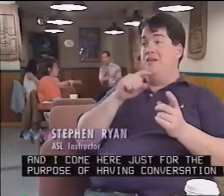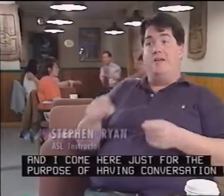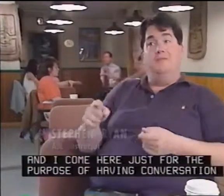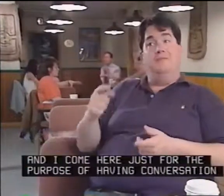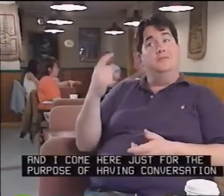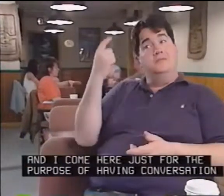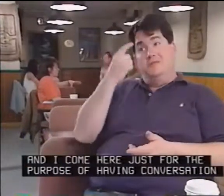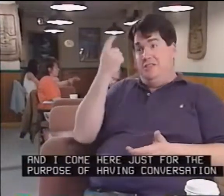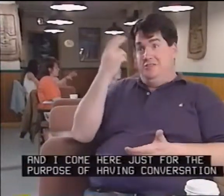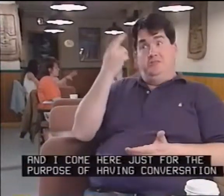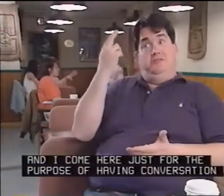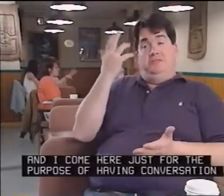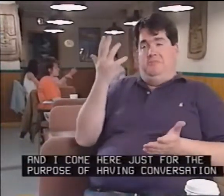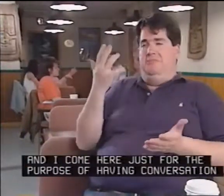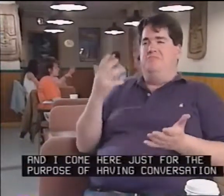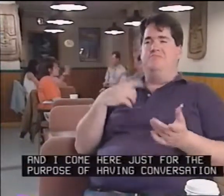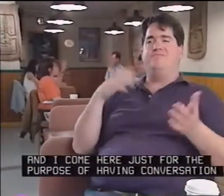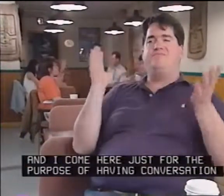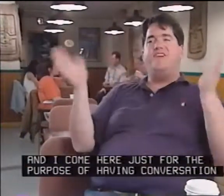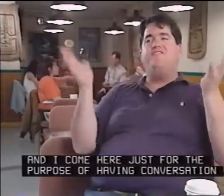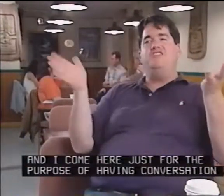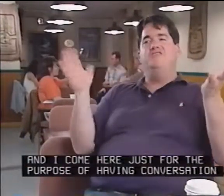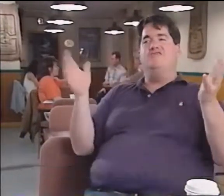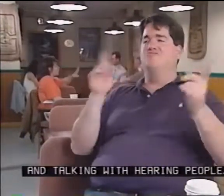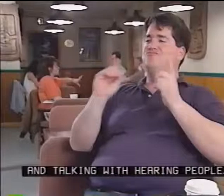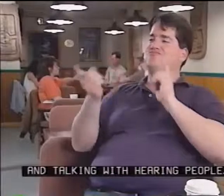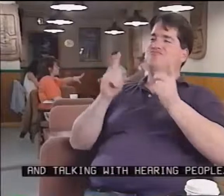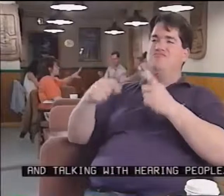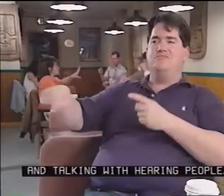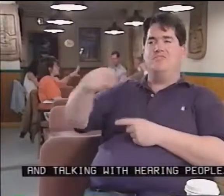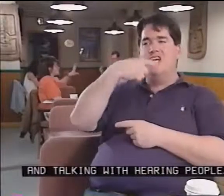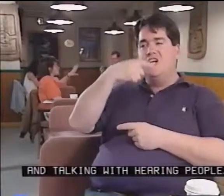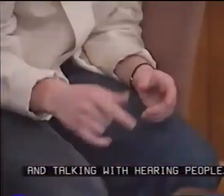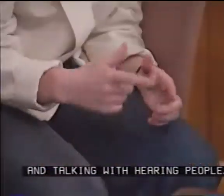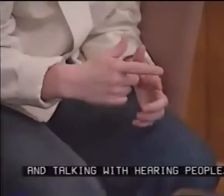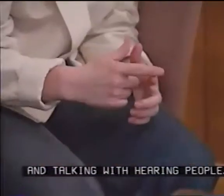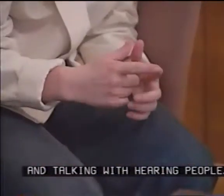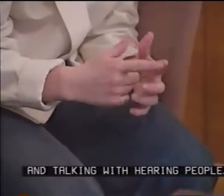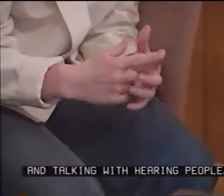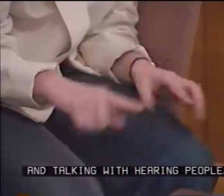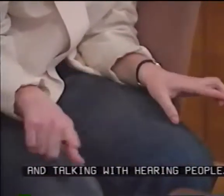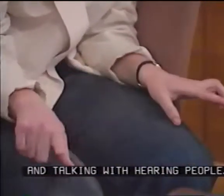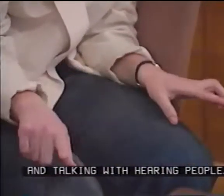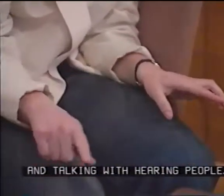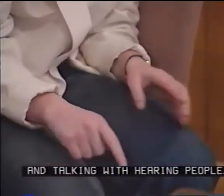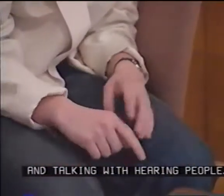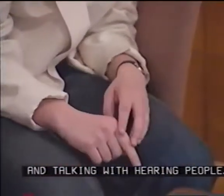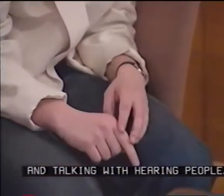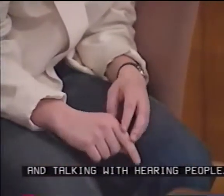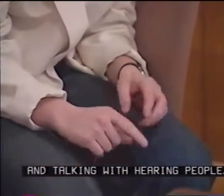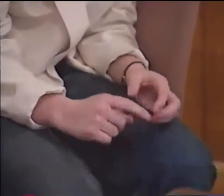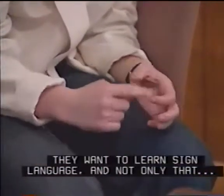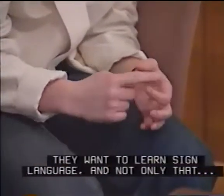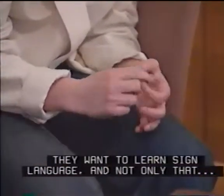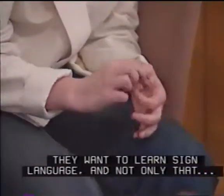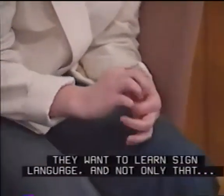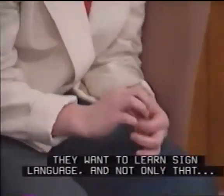And I come here just for the purpose of having conversation and talking with hearing people. They want to learn sign language.